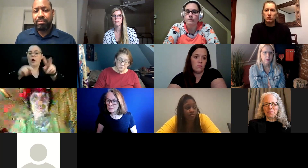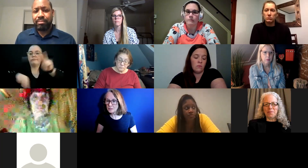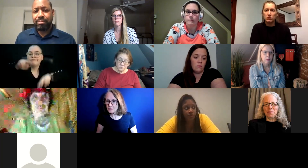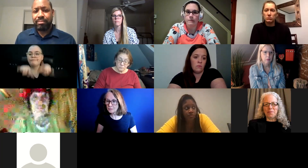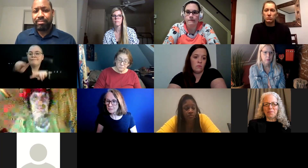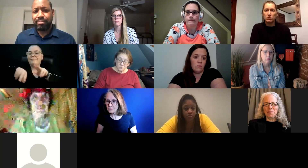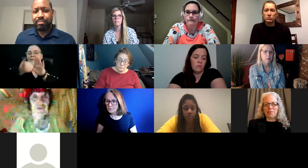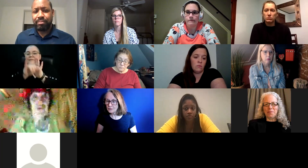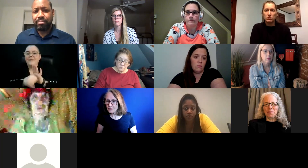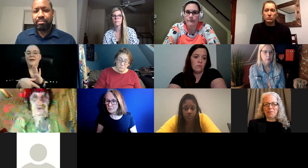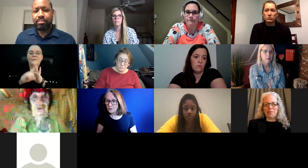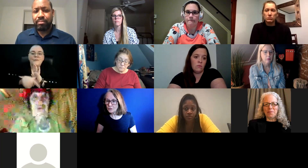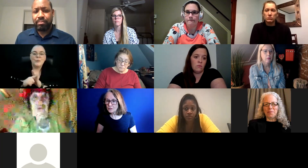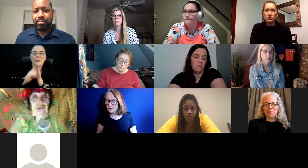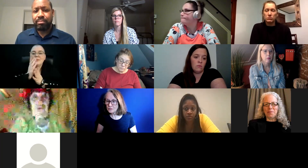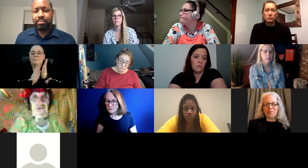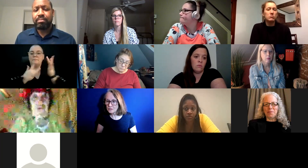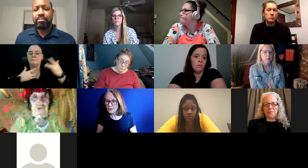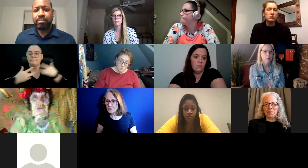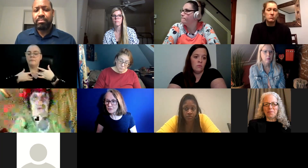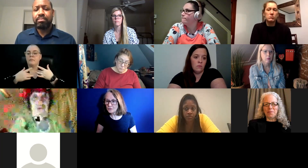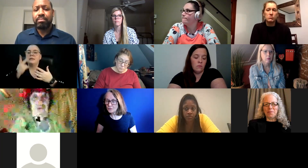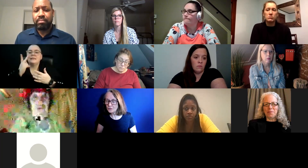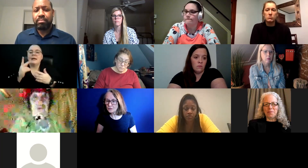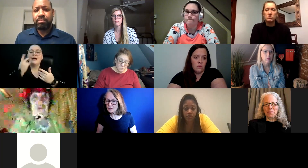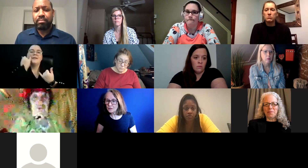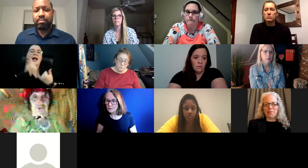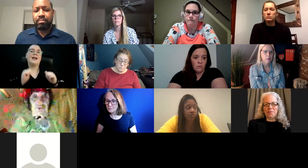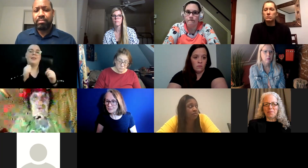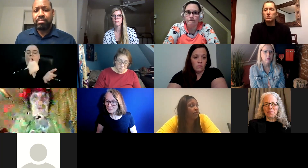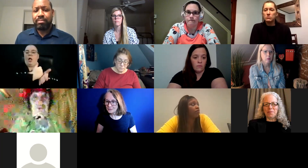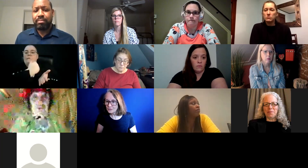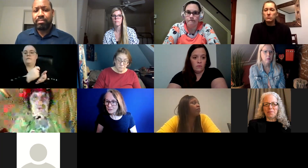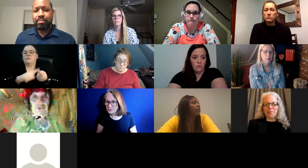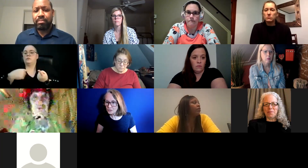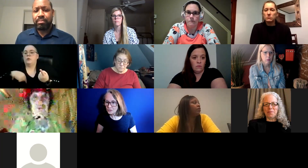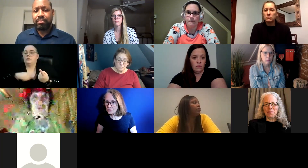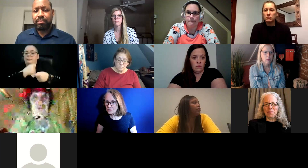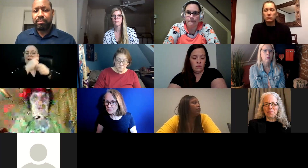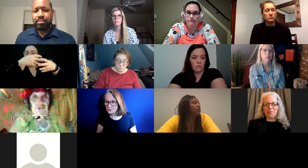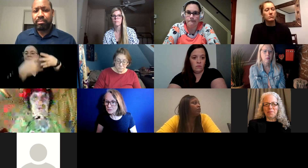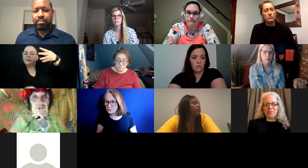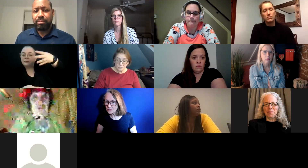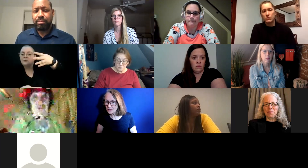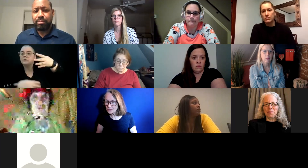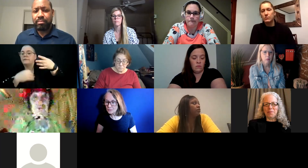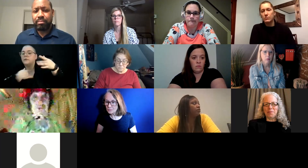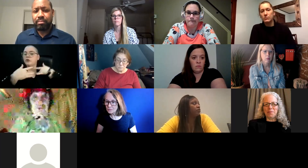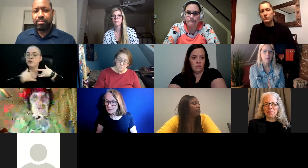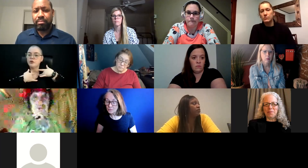meeting. And we'll all look at those things together. We'll look at the concerns. We'll see if we have some, if maybe it